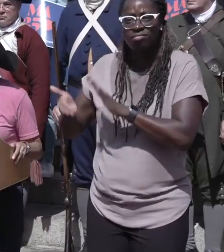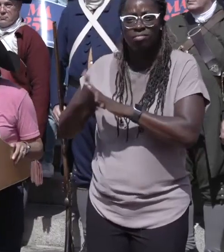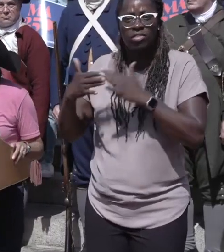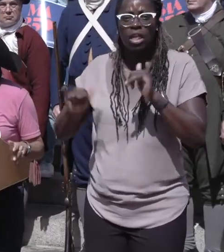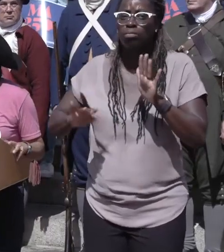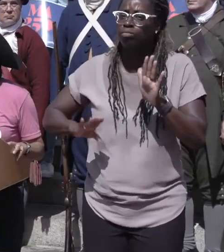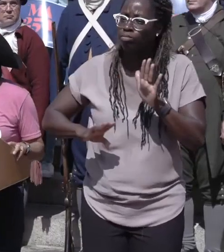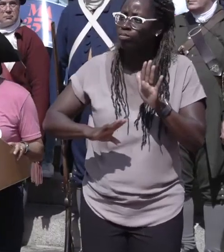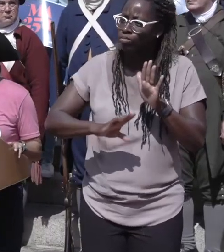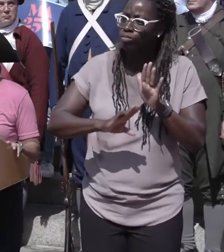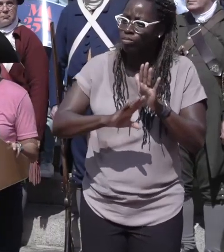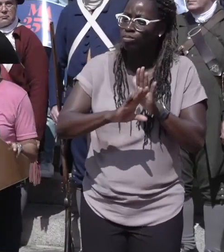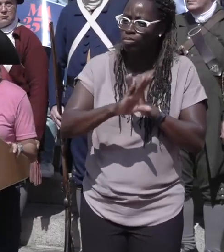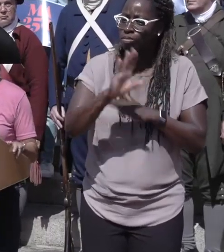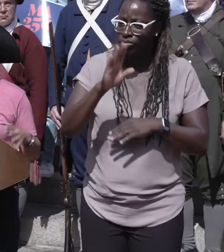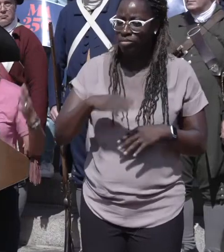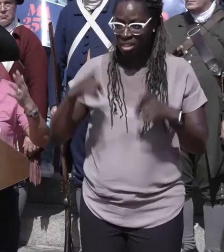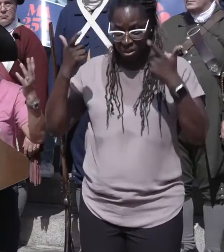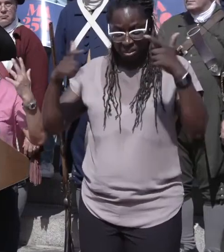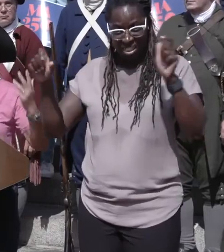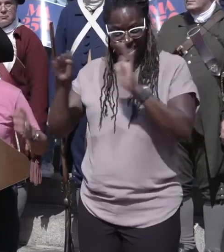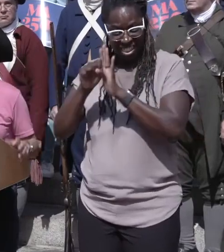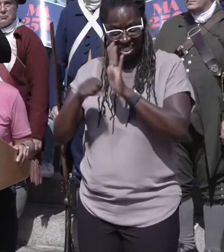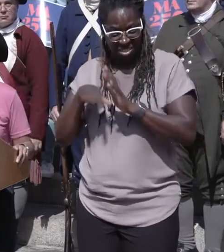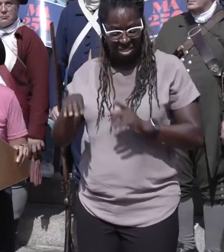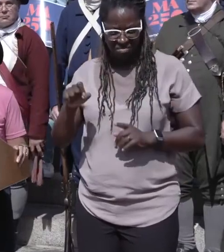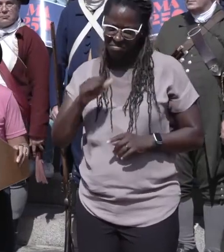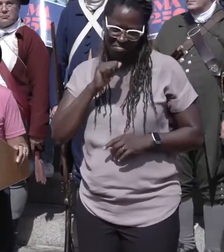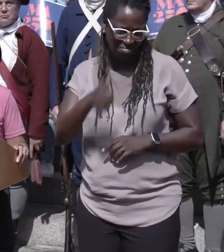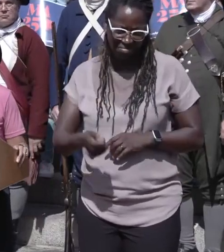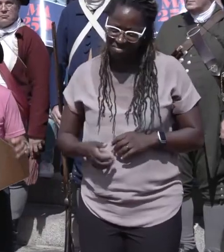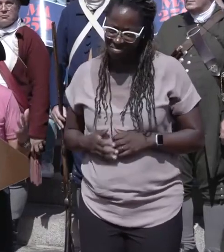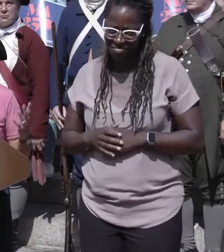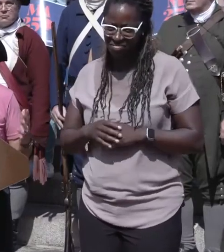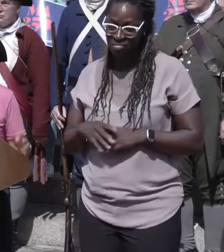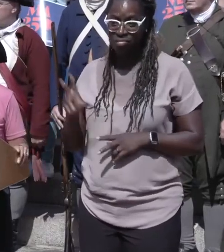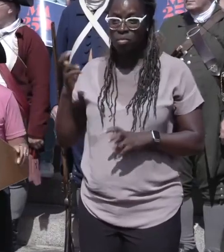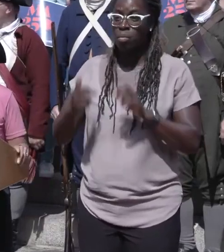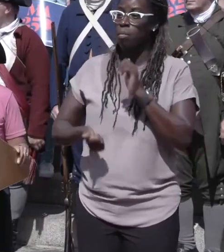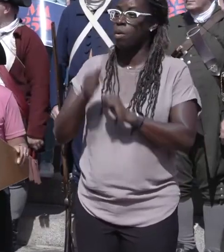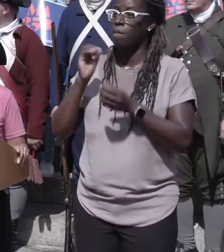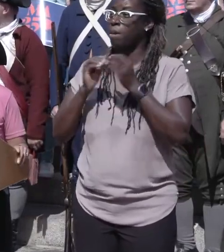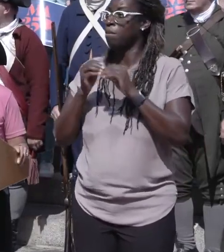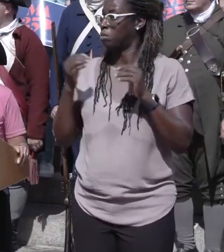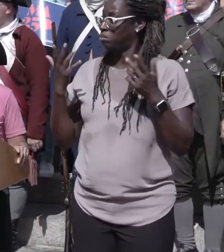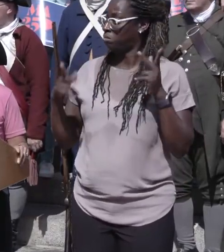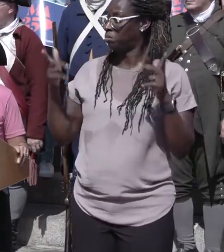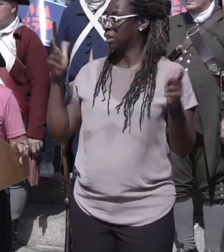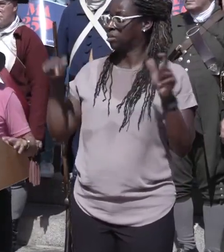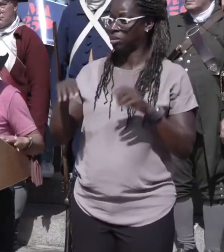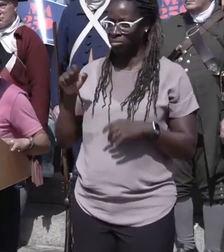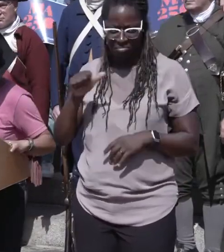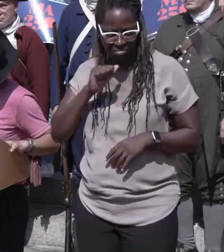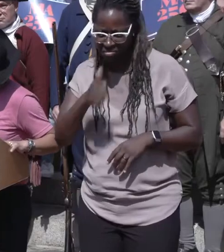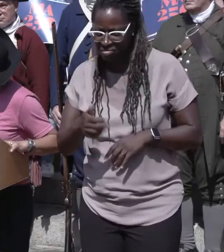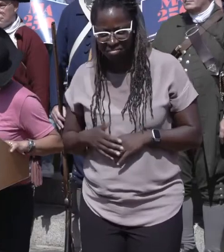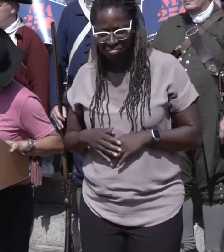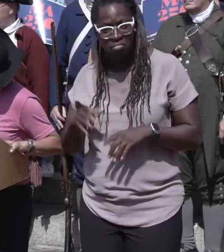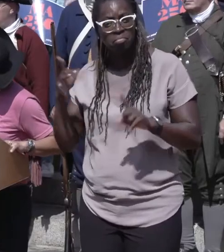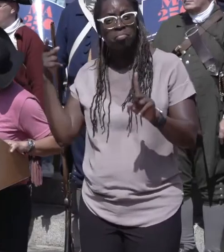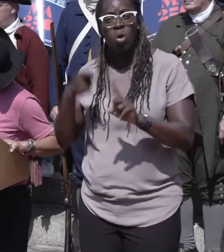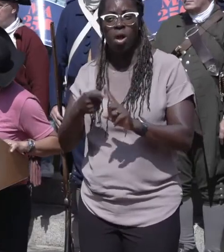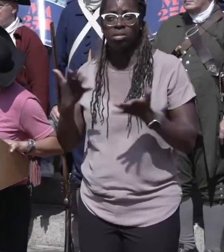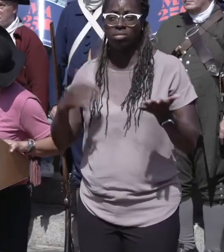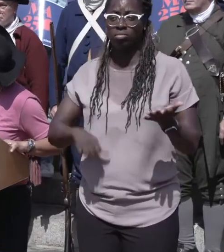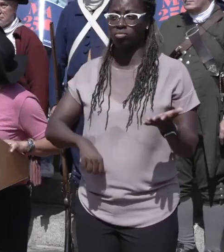people. And we are standing now, kind of all of us together as a team on the field. And the Paul Revere's